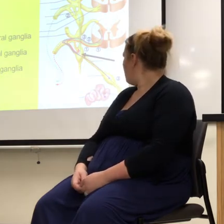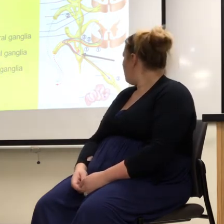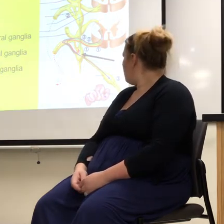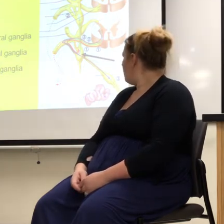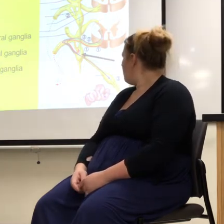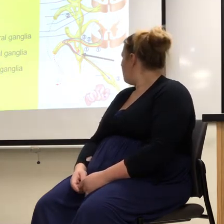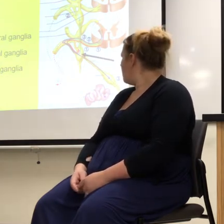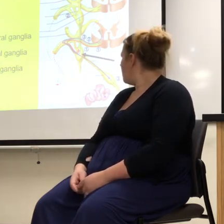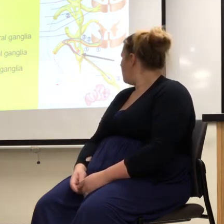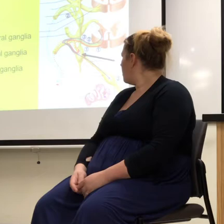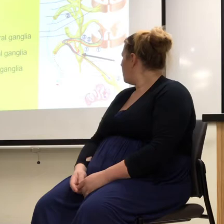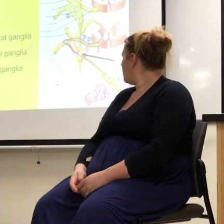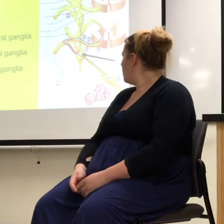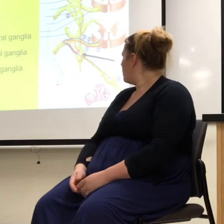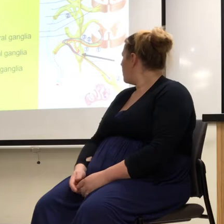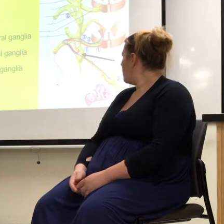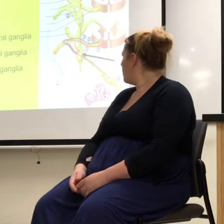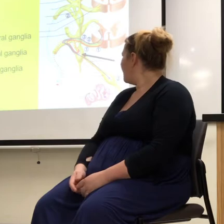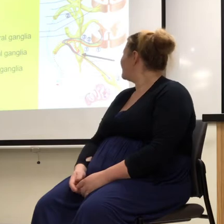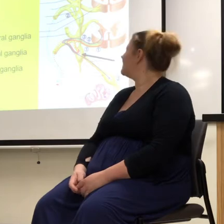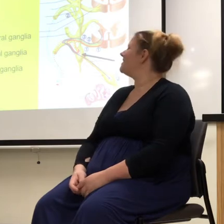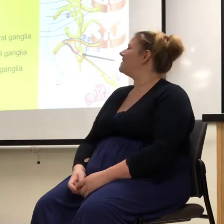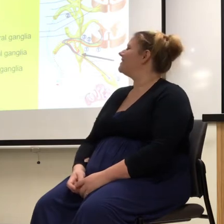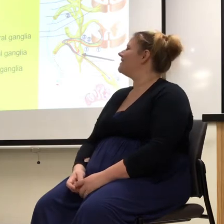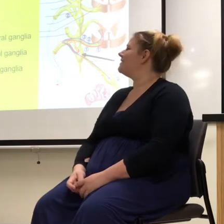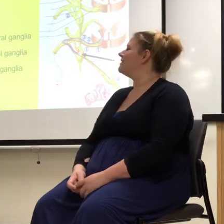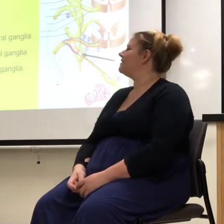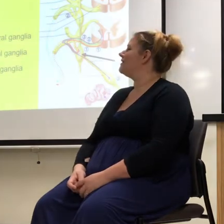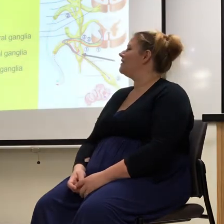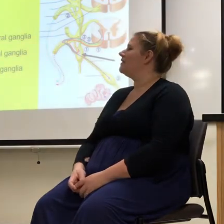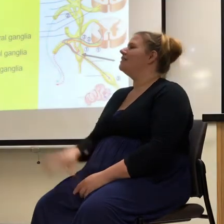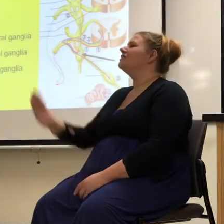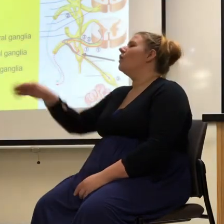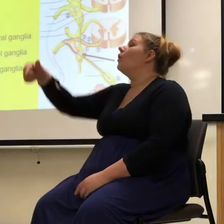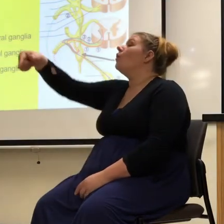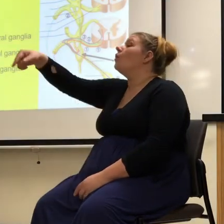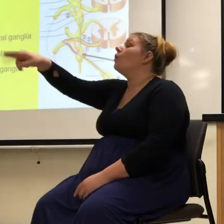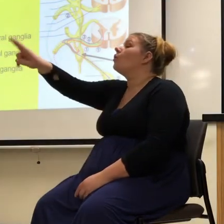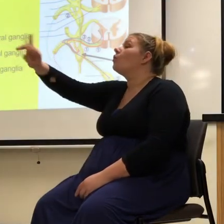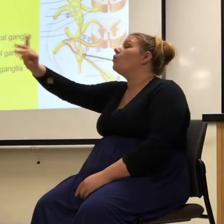one. Pick the right term. And this isn't a quiz. You can kind of